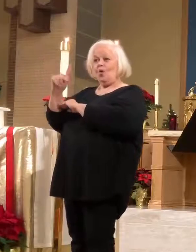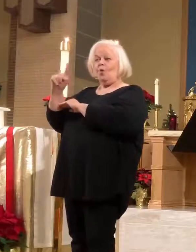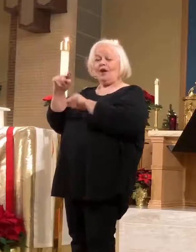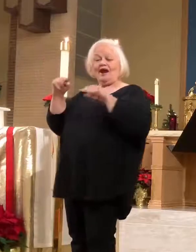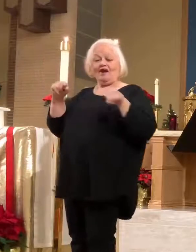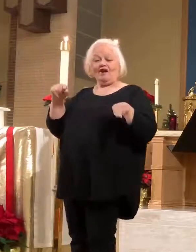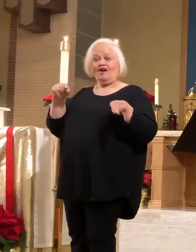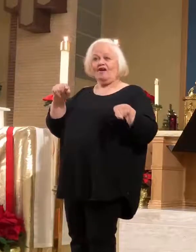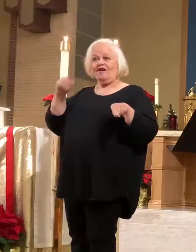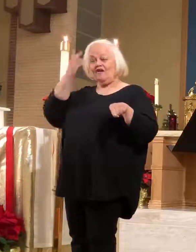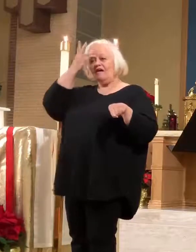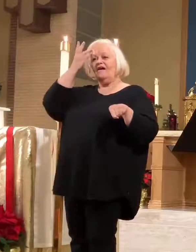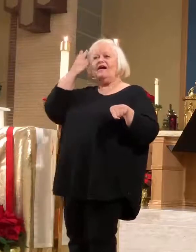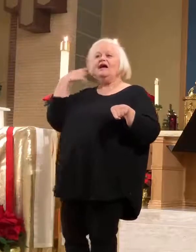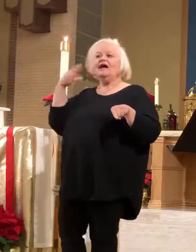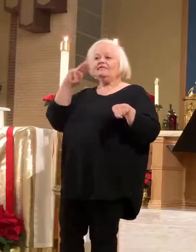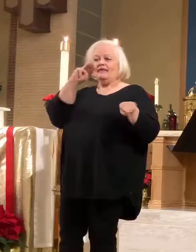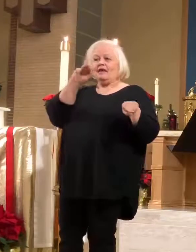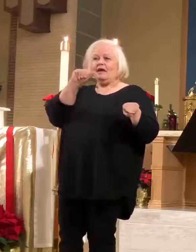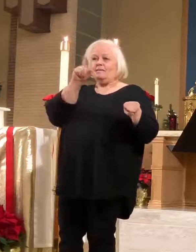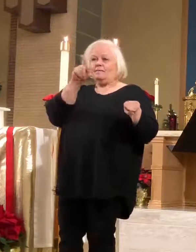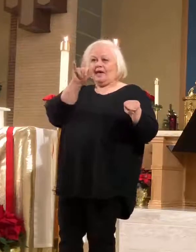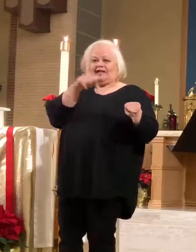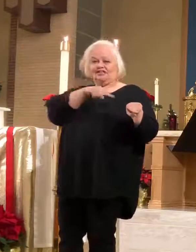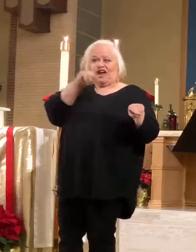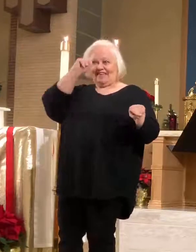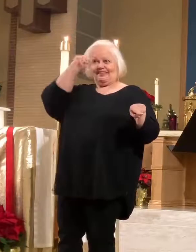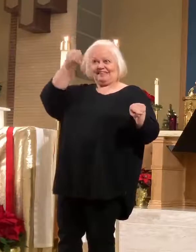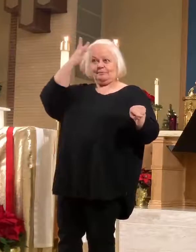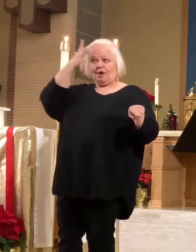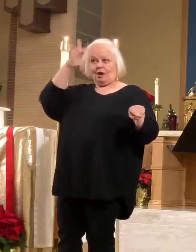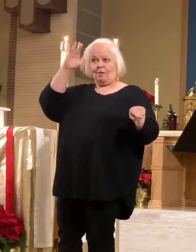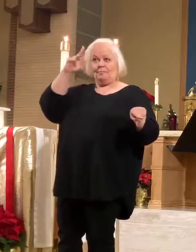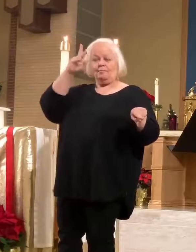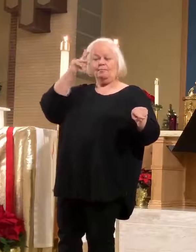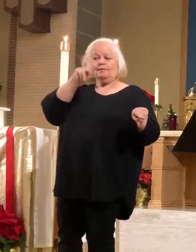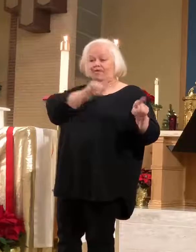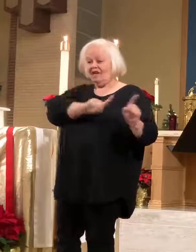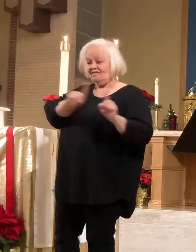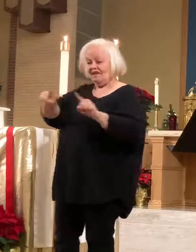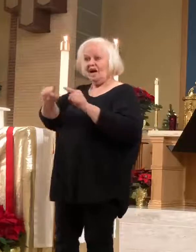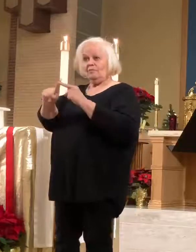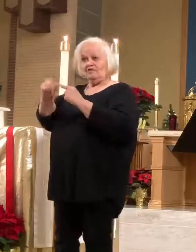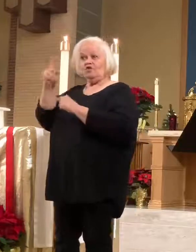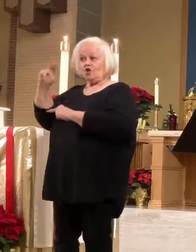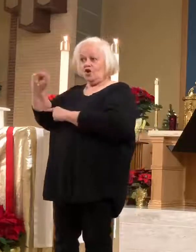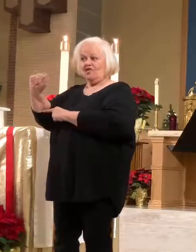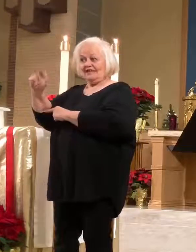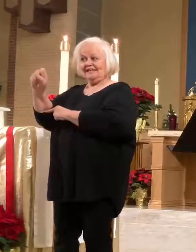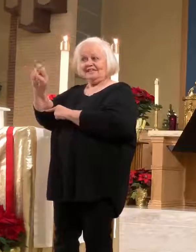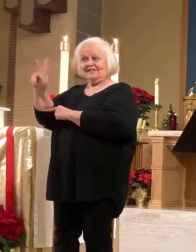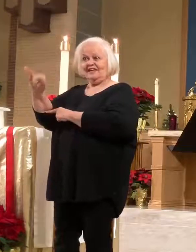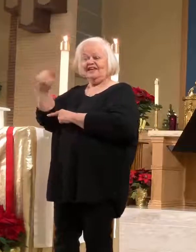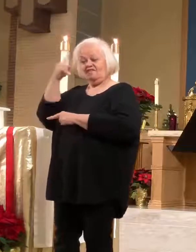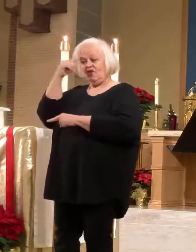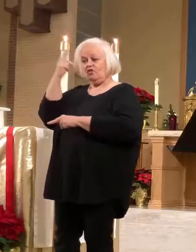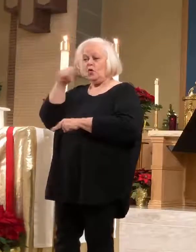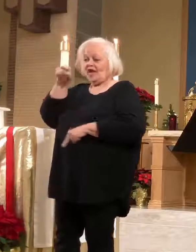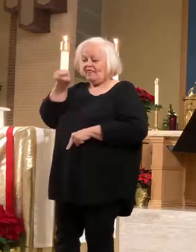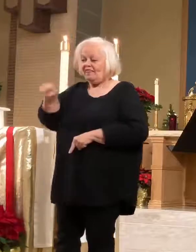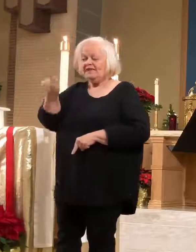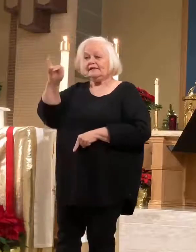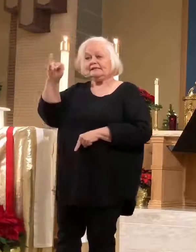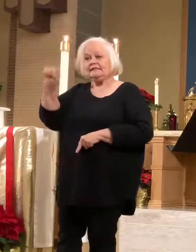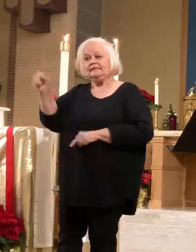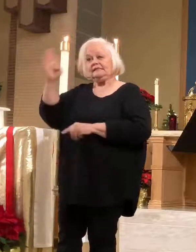magicians, or like a better word, magi, these smart people have come to the Nativity with the realization that this is the